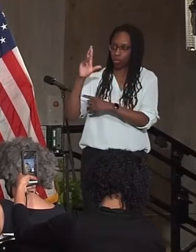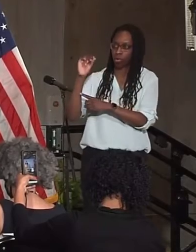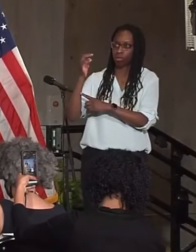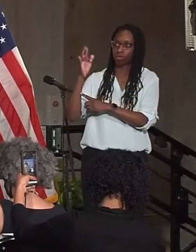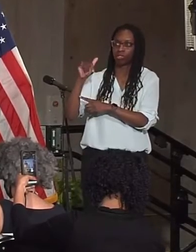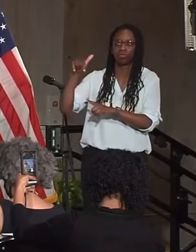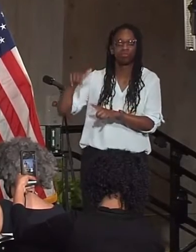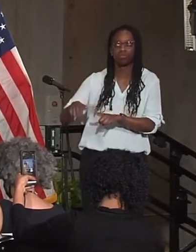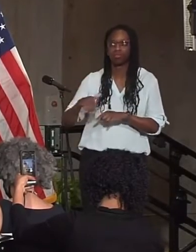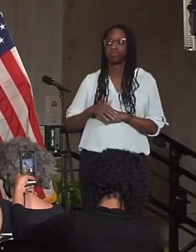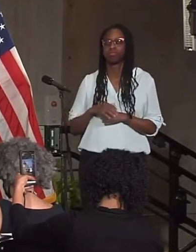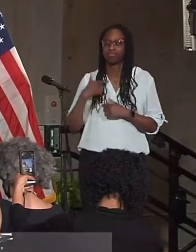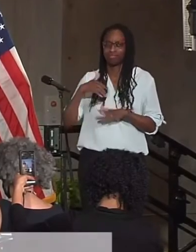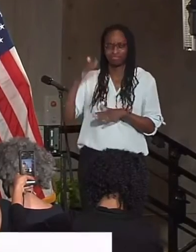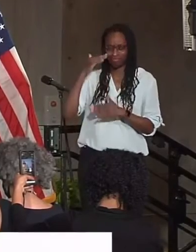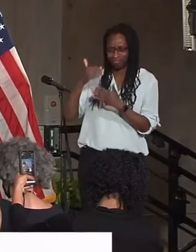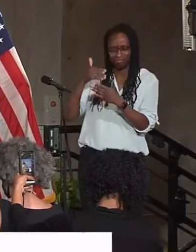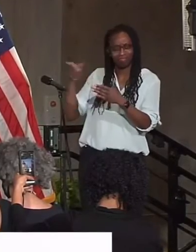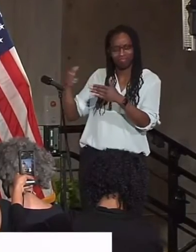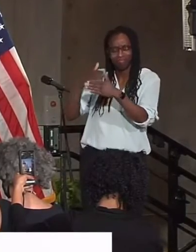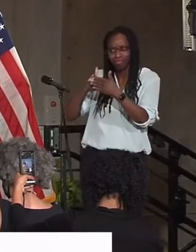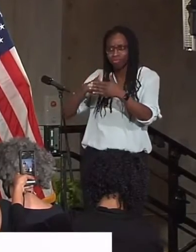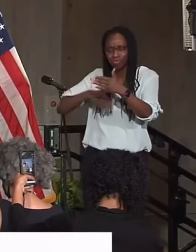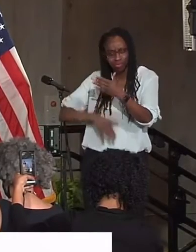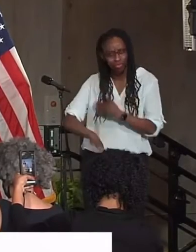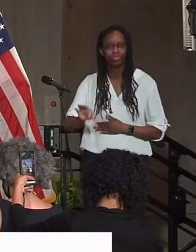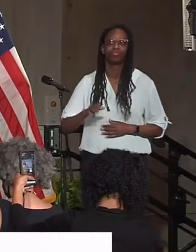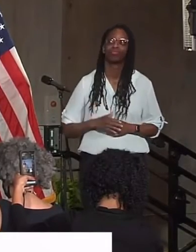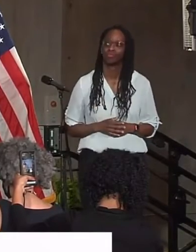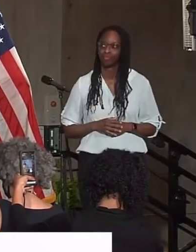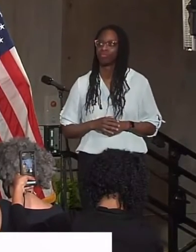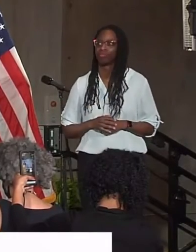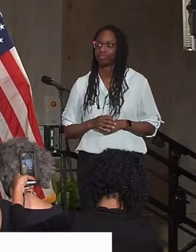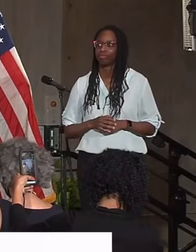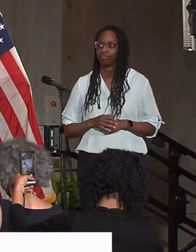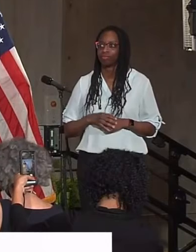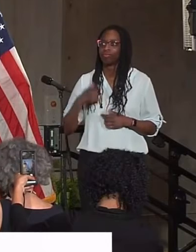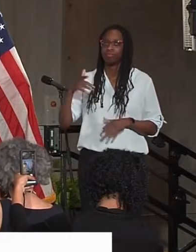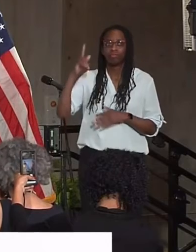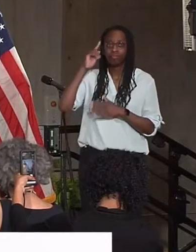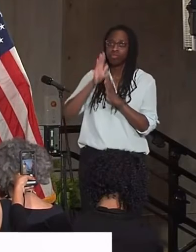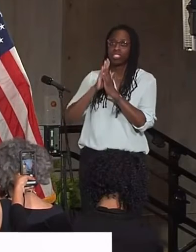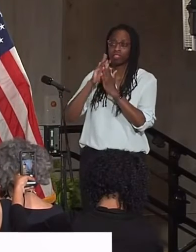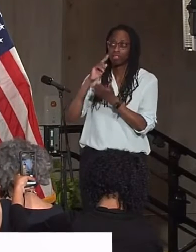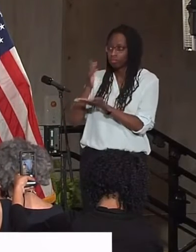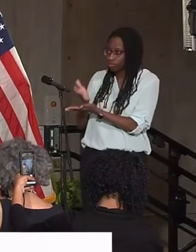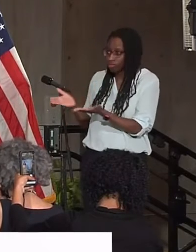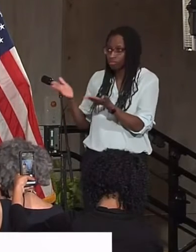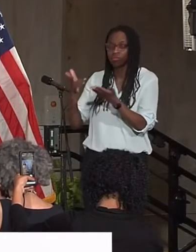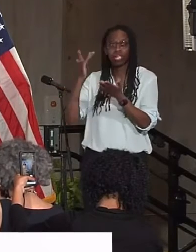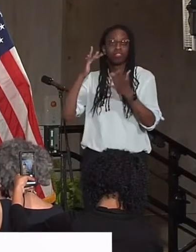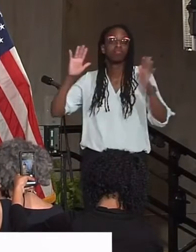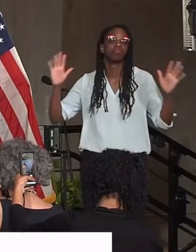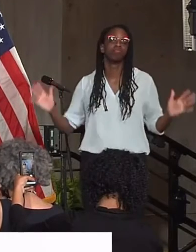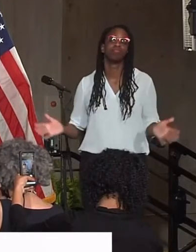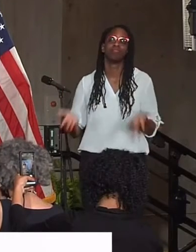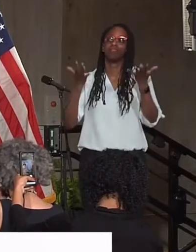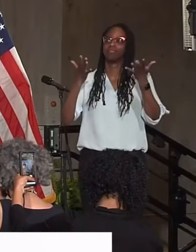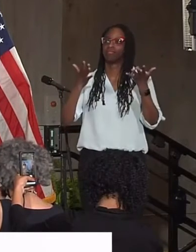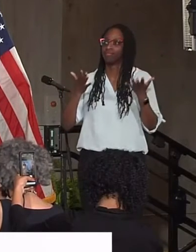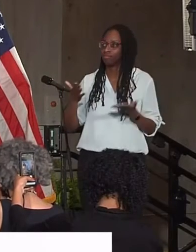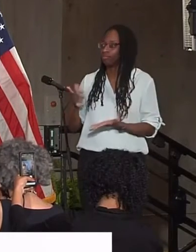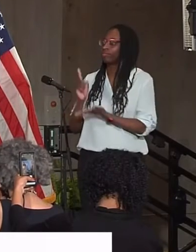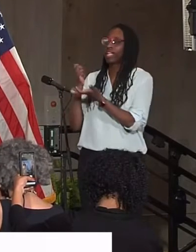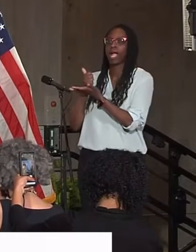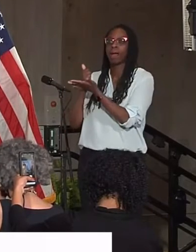Lord, as we pray for her, we lift her up as she takes on the